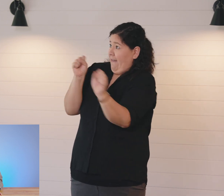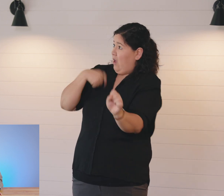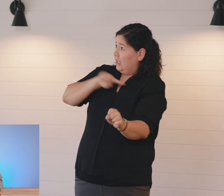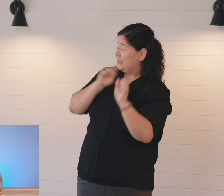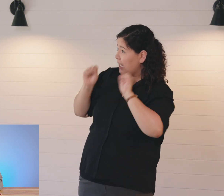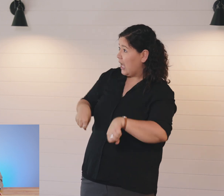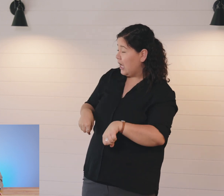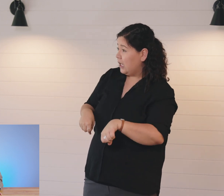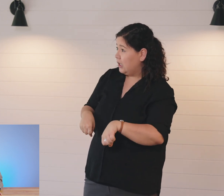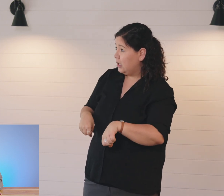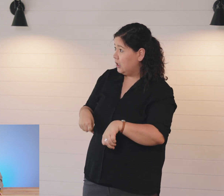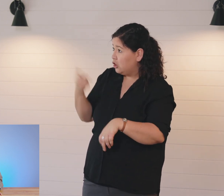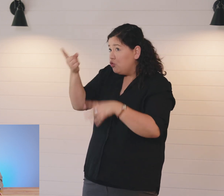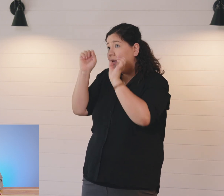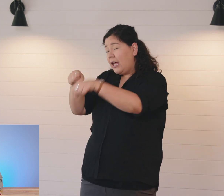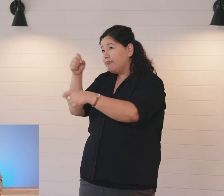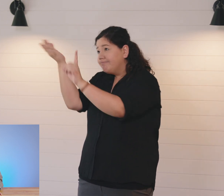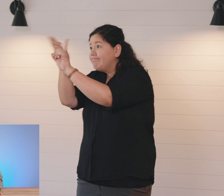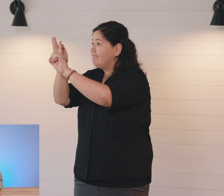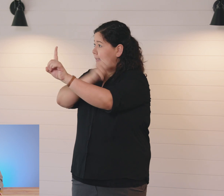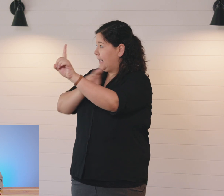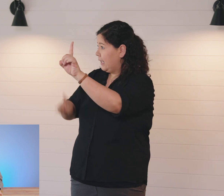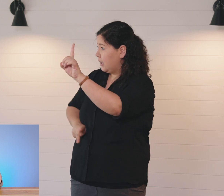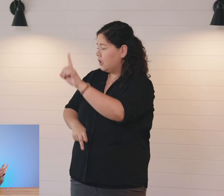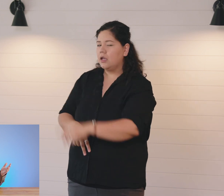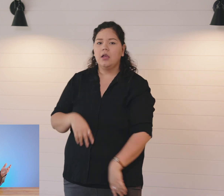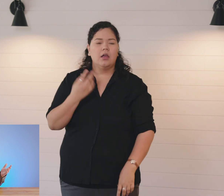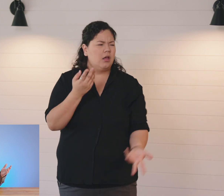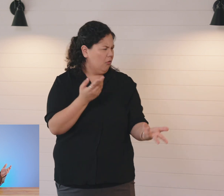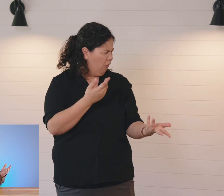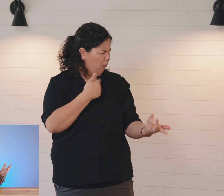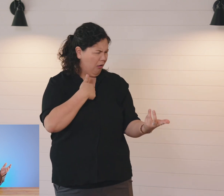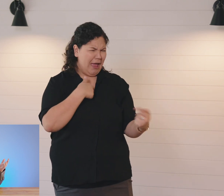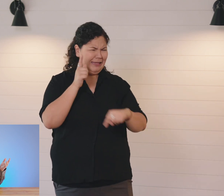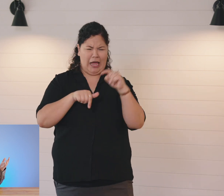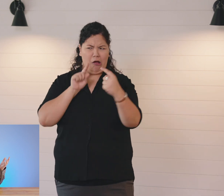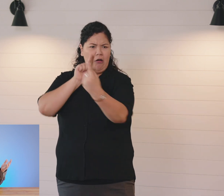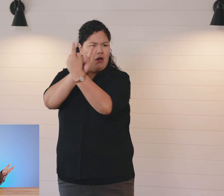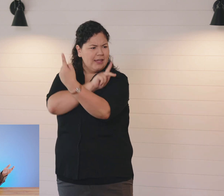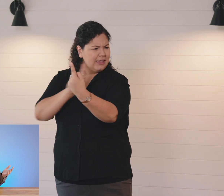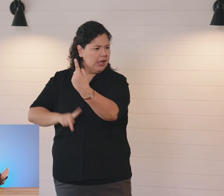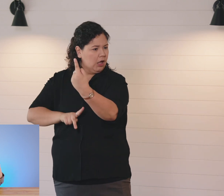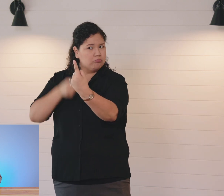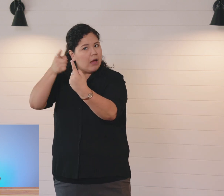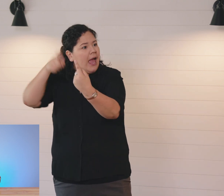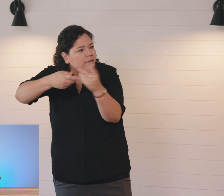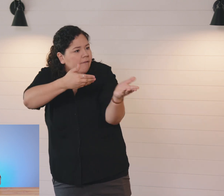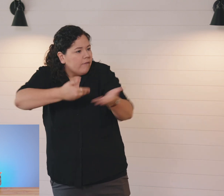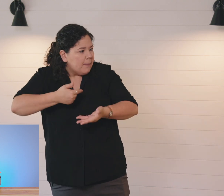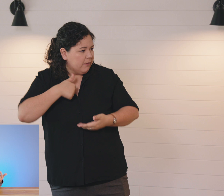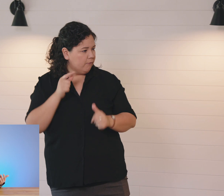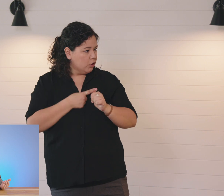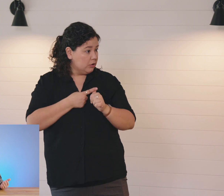right if you can appeal to him and have him change his mind. Esther says, well, I can't go to the king unannounced. I can't go without